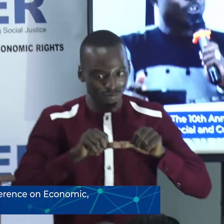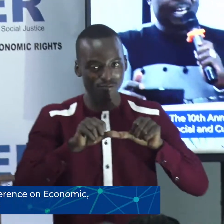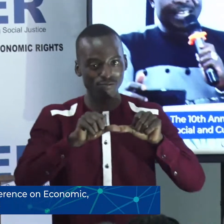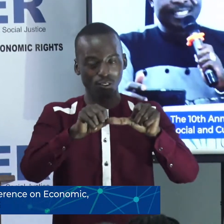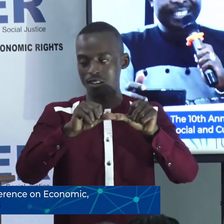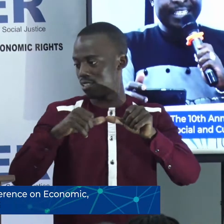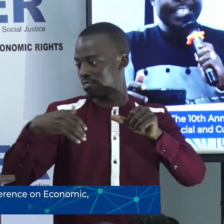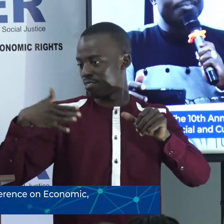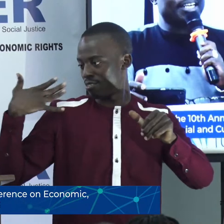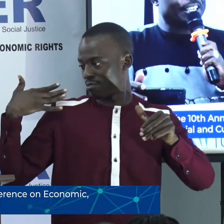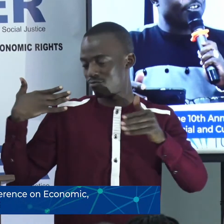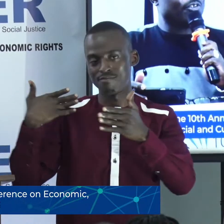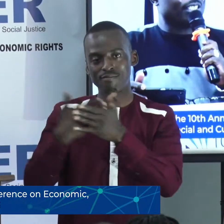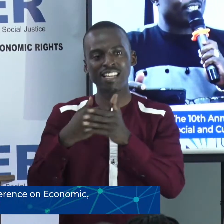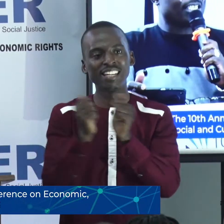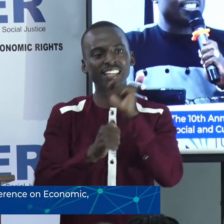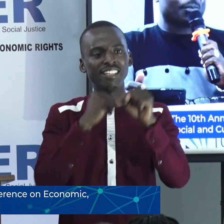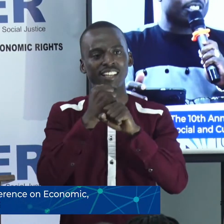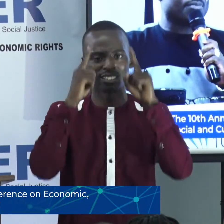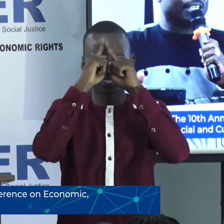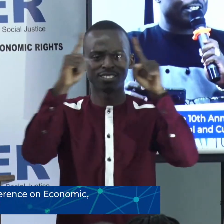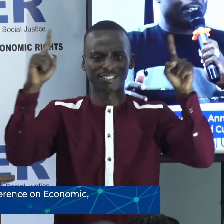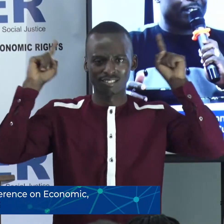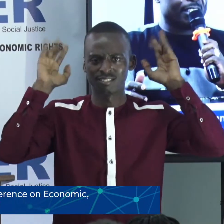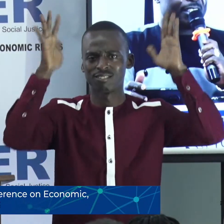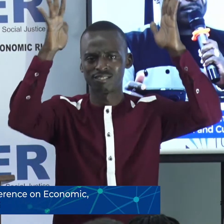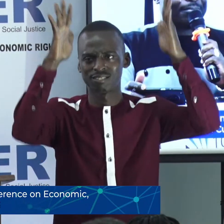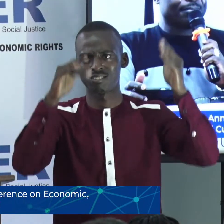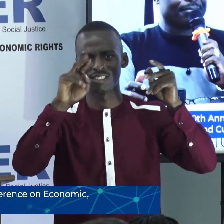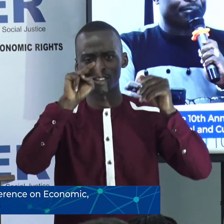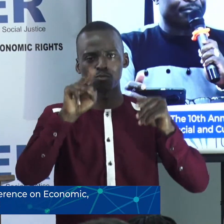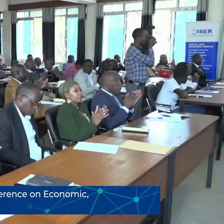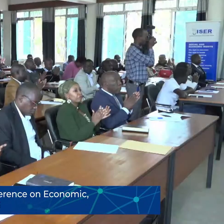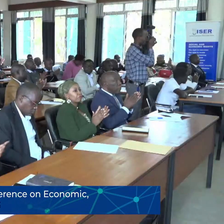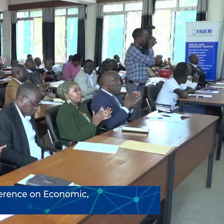for the last 10 years. Makerere University. Let's appreciate Makerere University.